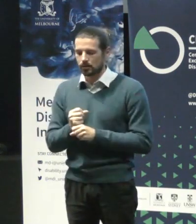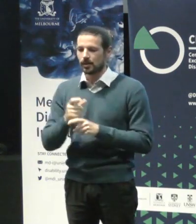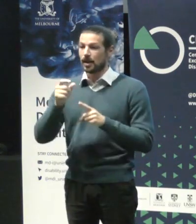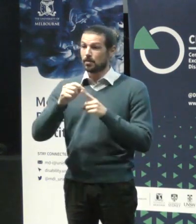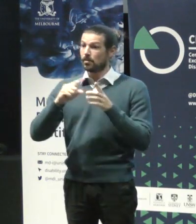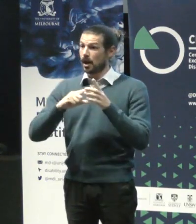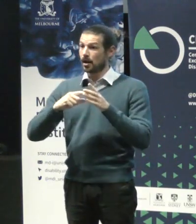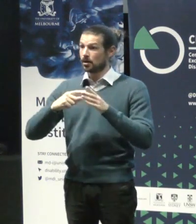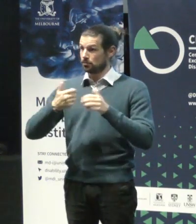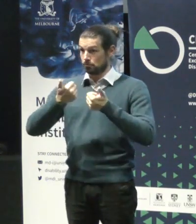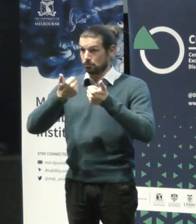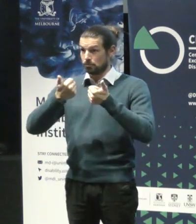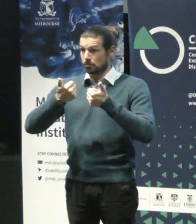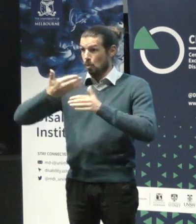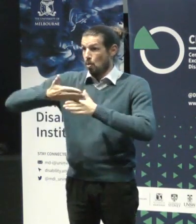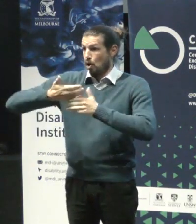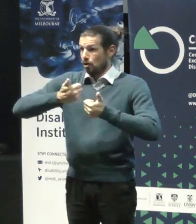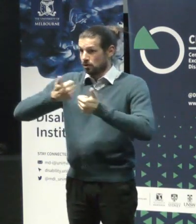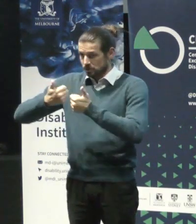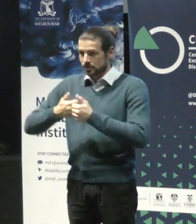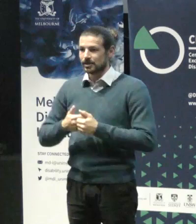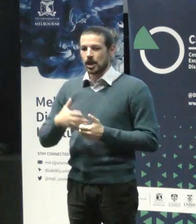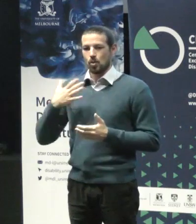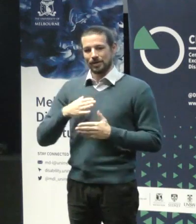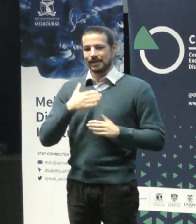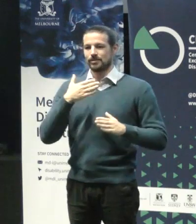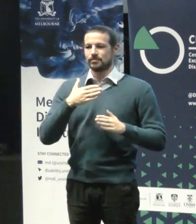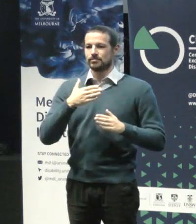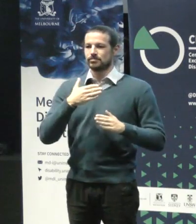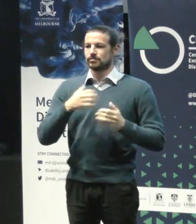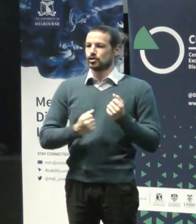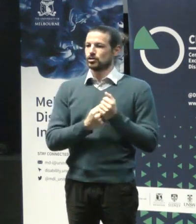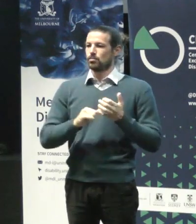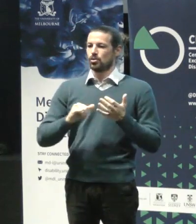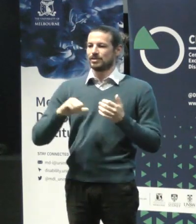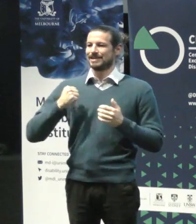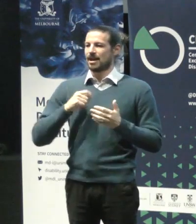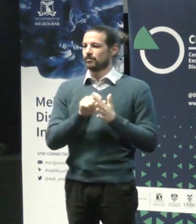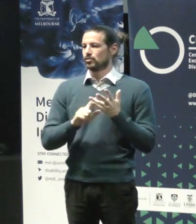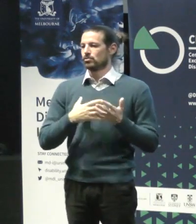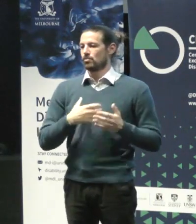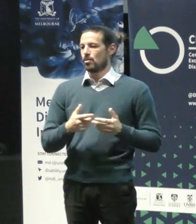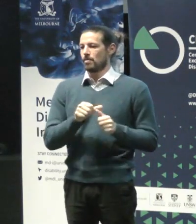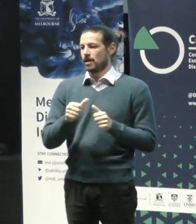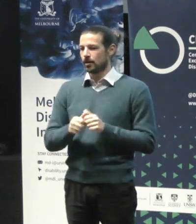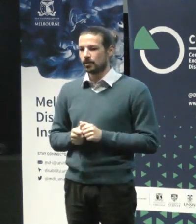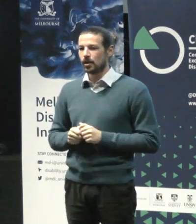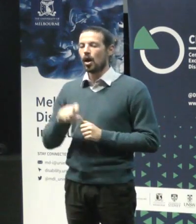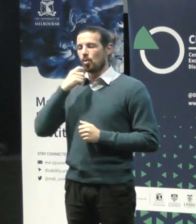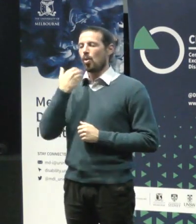works, and we need to support people to do it better. It always involves emotion. You can't get rid of